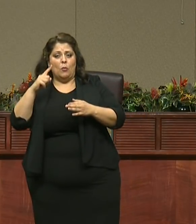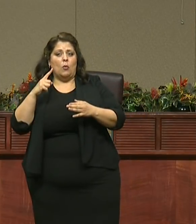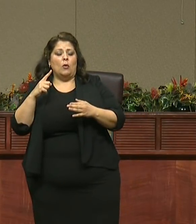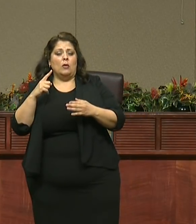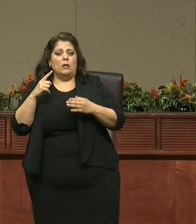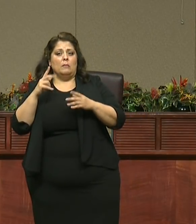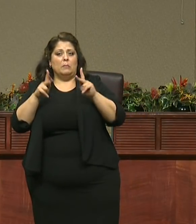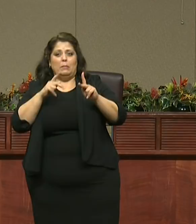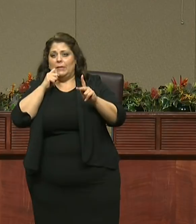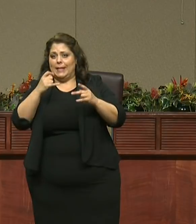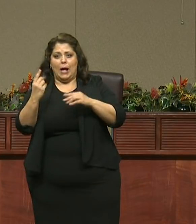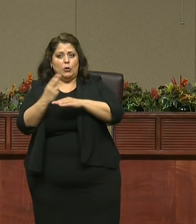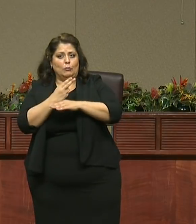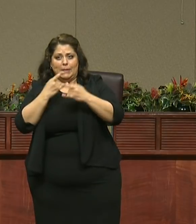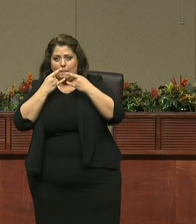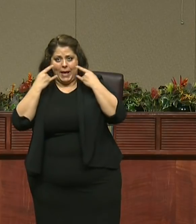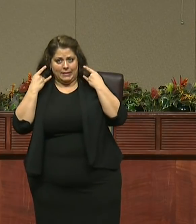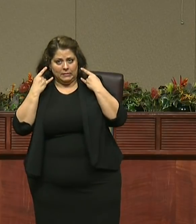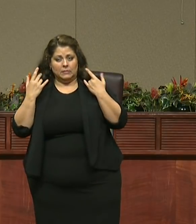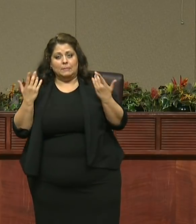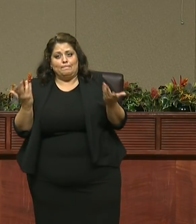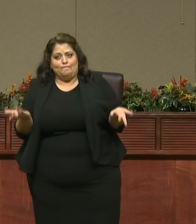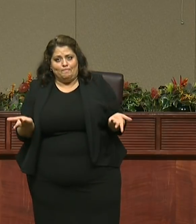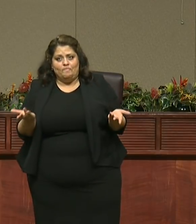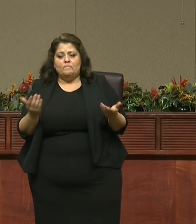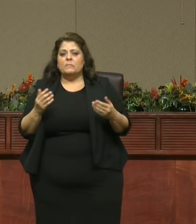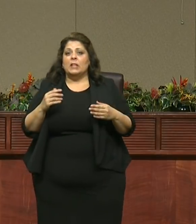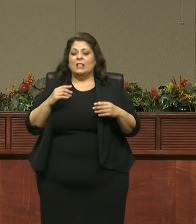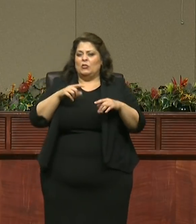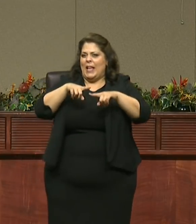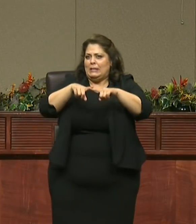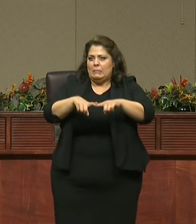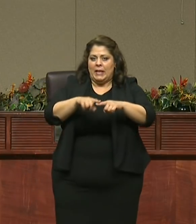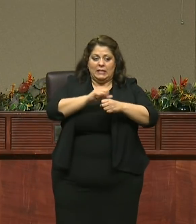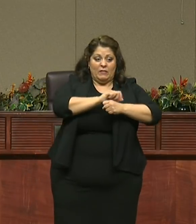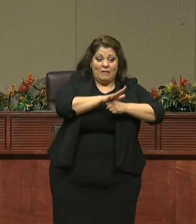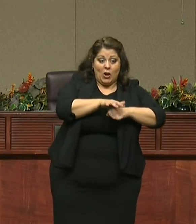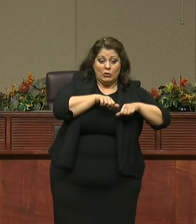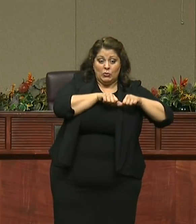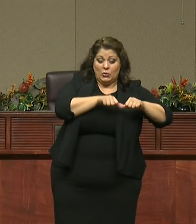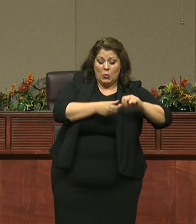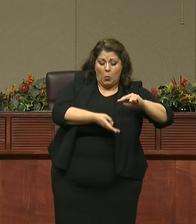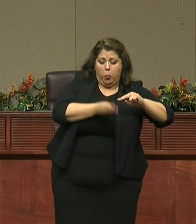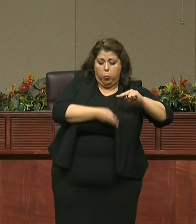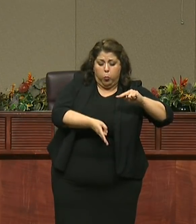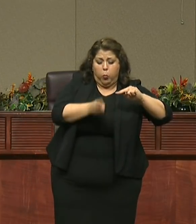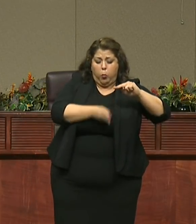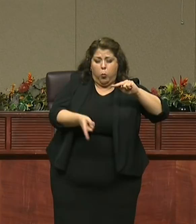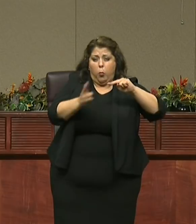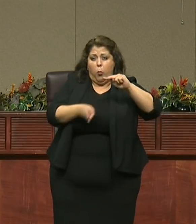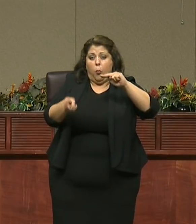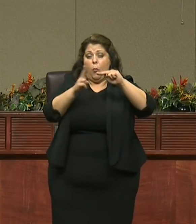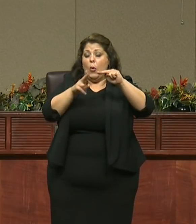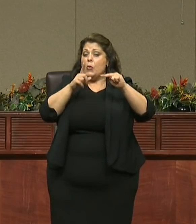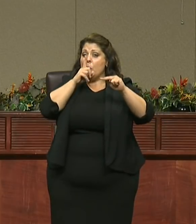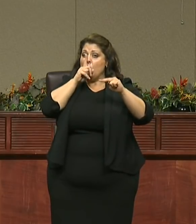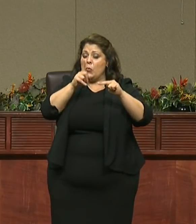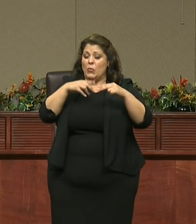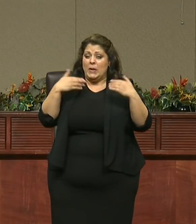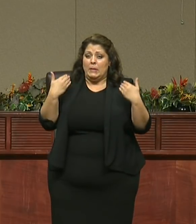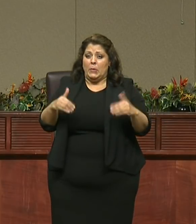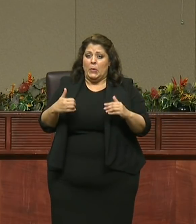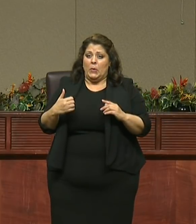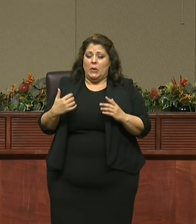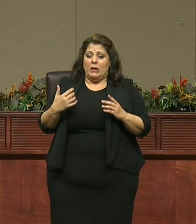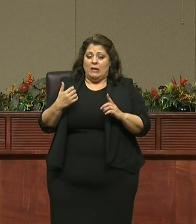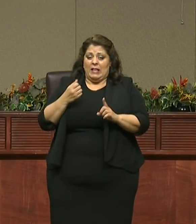that if the virus continues to rage at a level that begins to significantly impact us in the ways